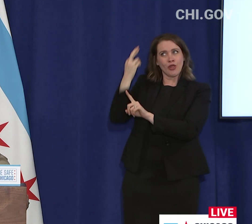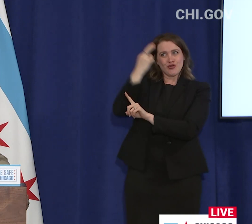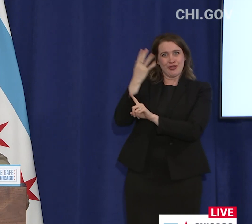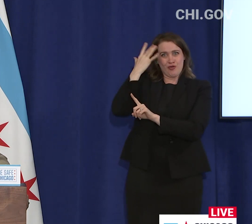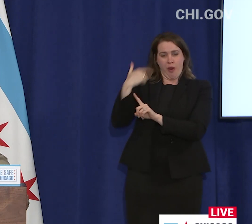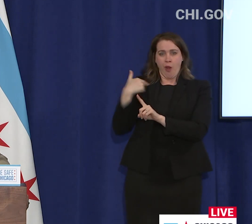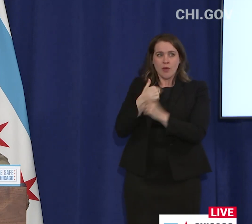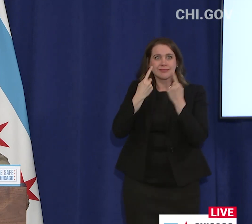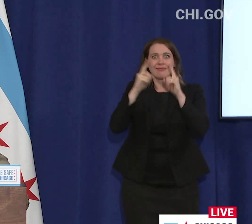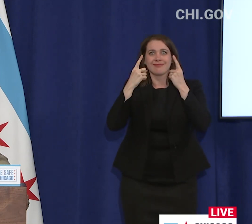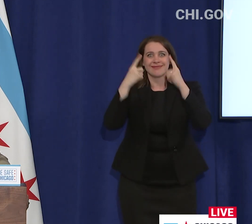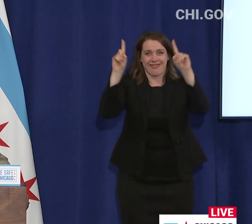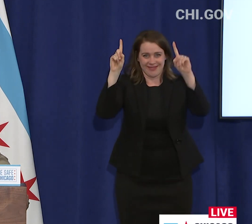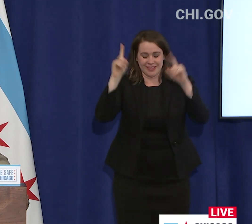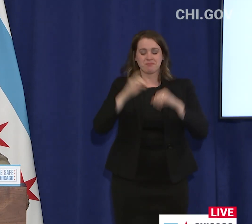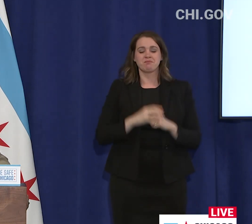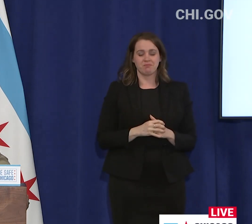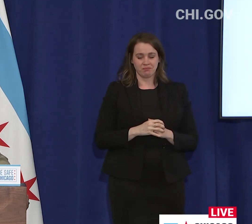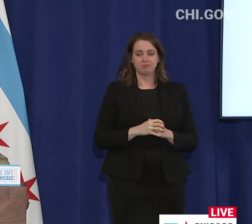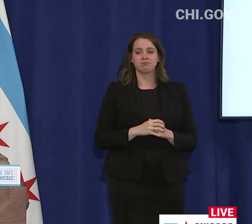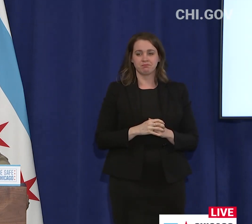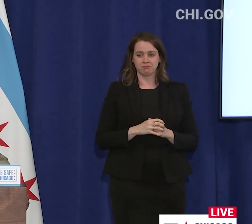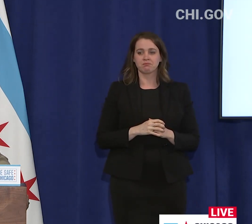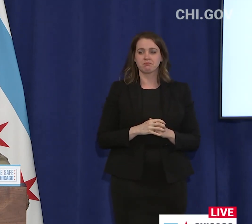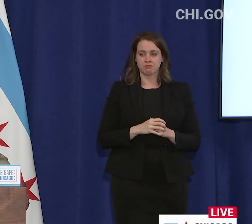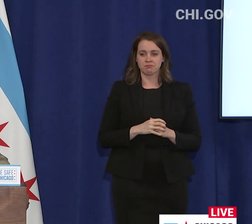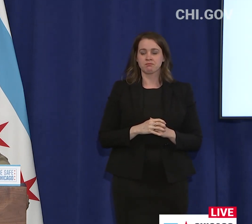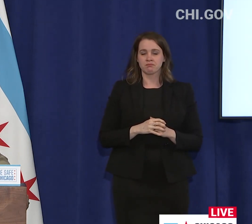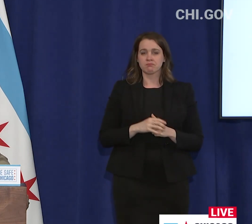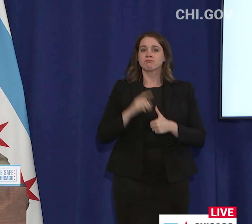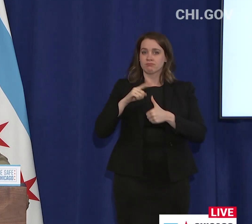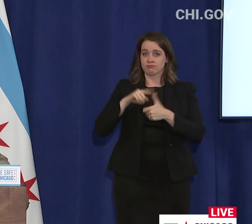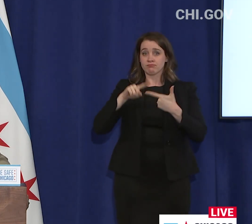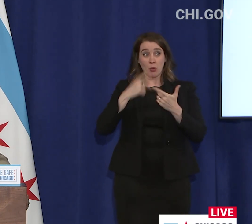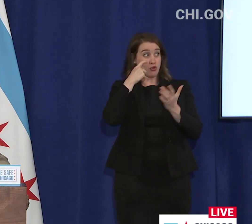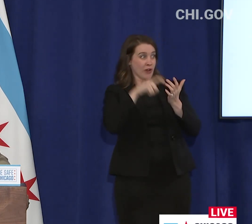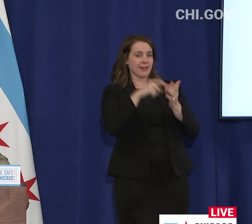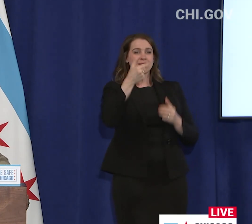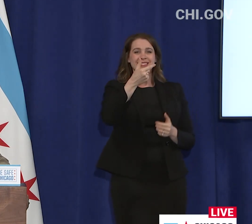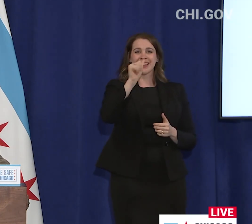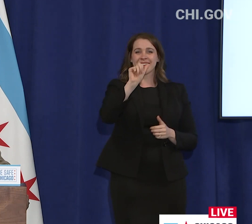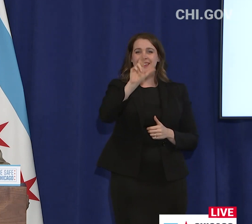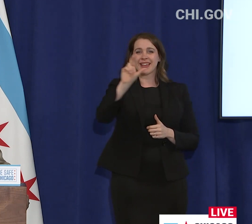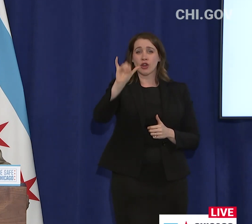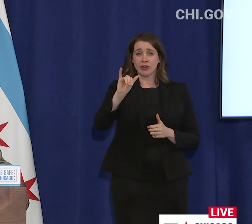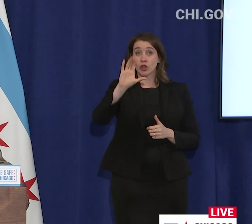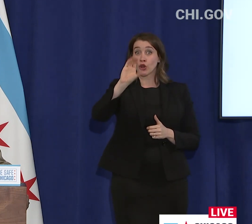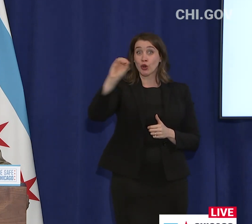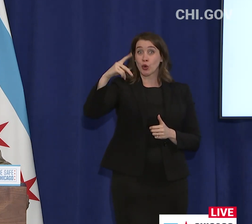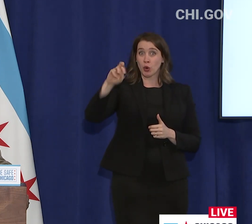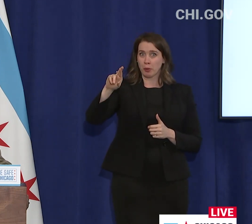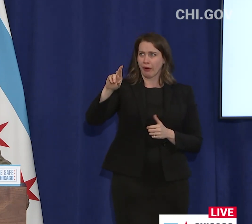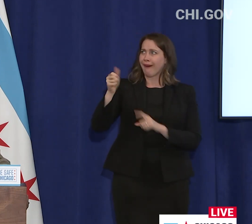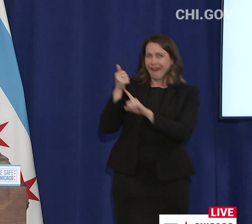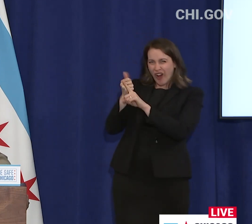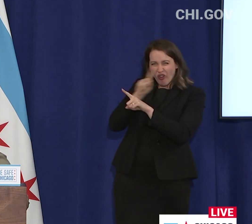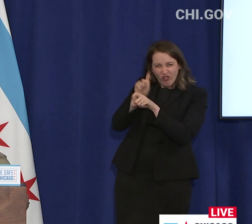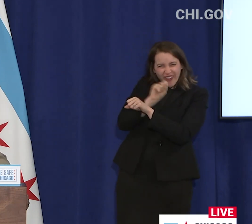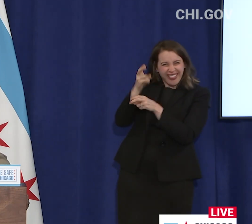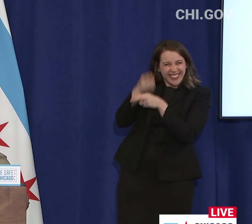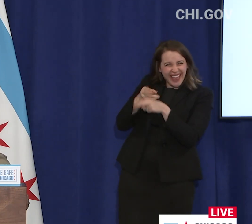on many fronts. I want to recognize Gary Cooper, actual name, Gary